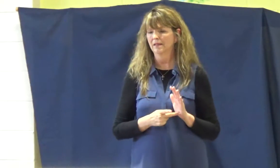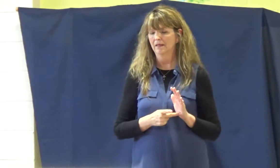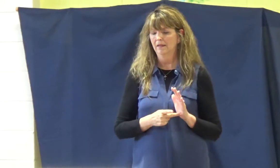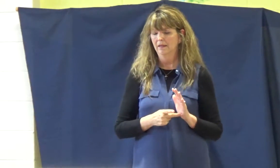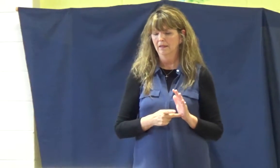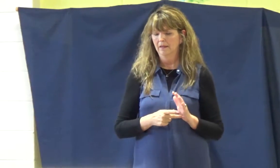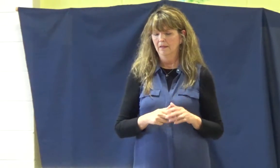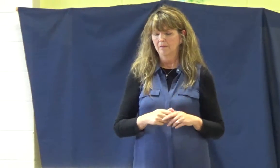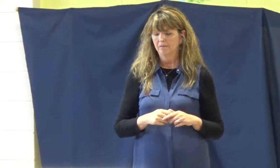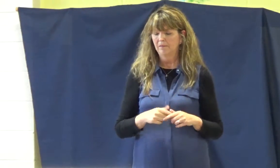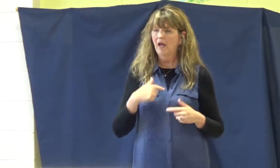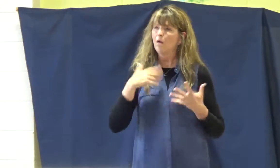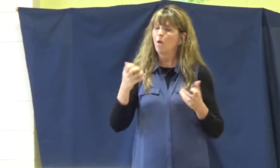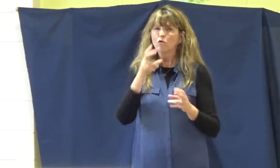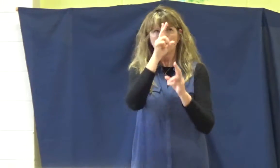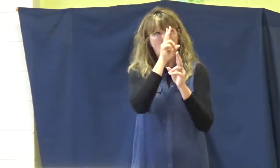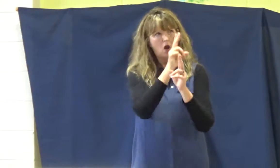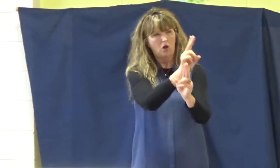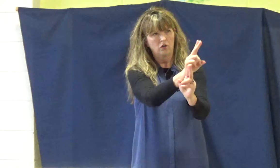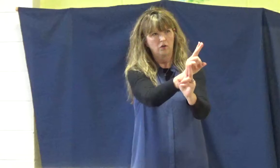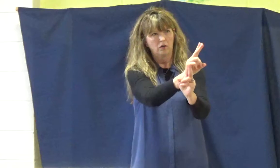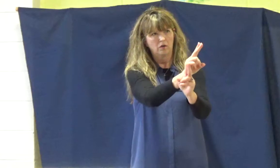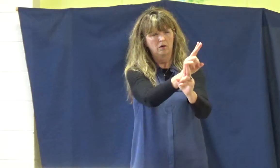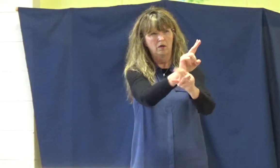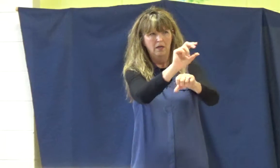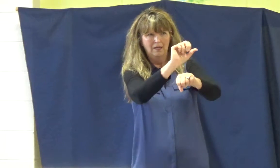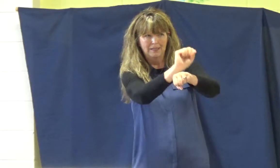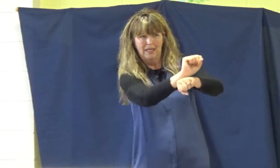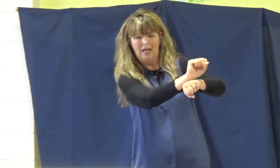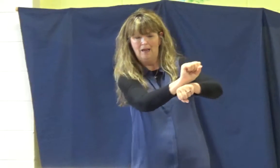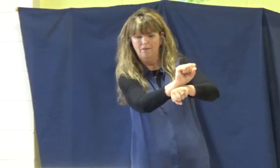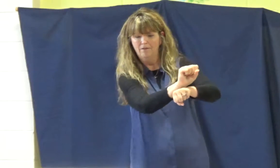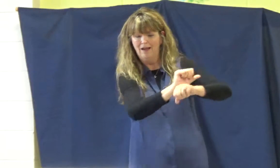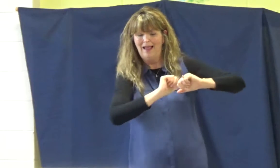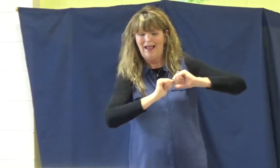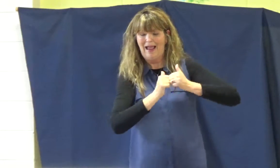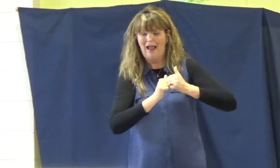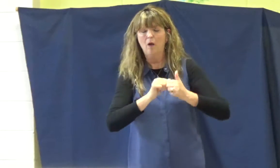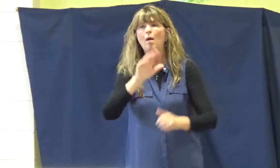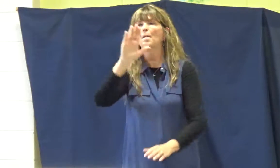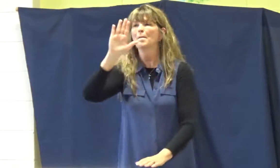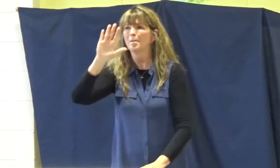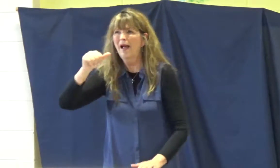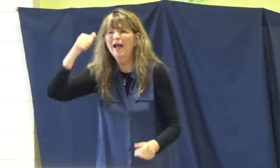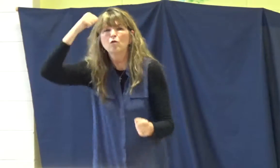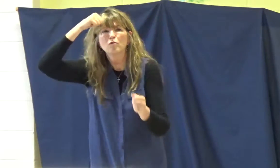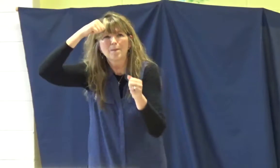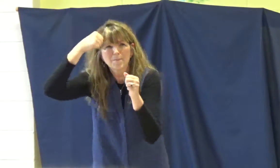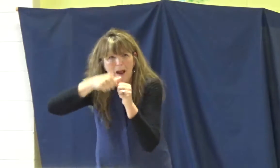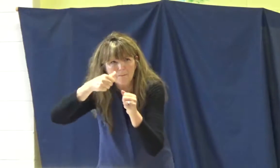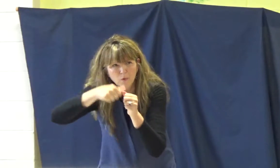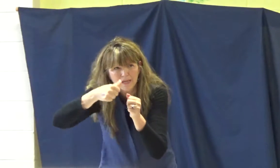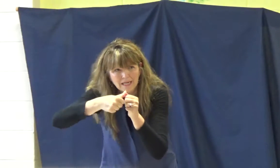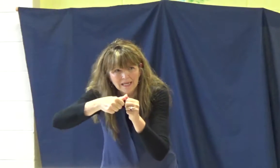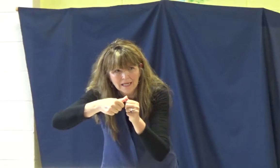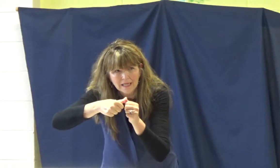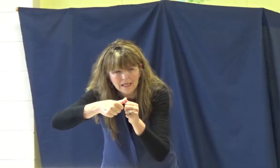my intent. I wanted to honor the slaves by